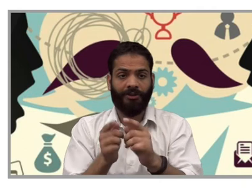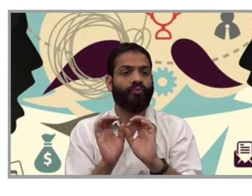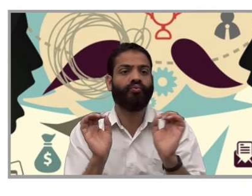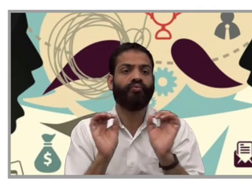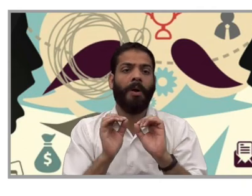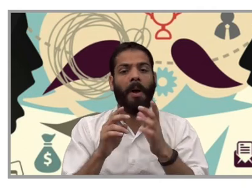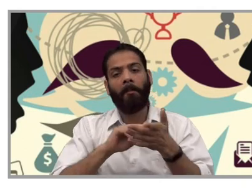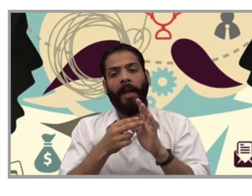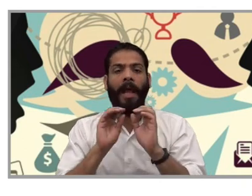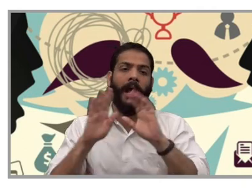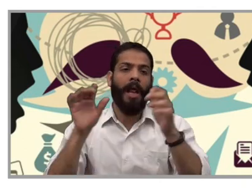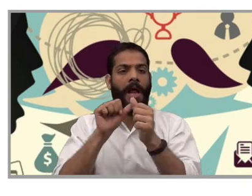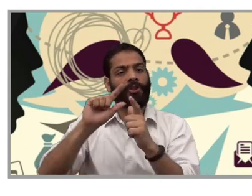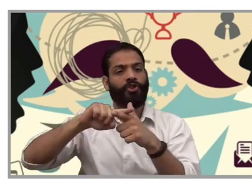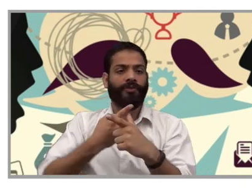morphological properties.